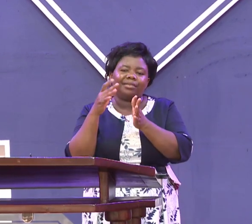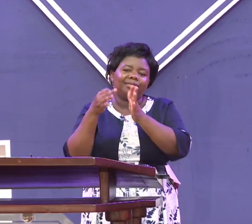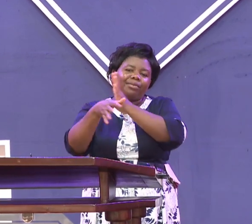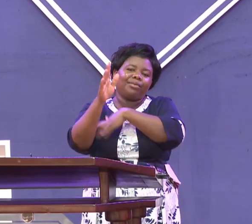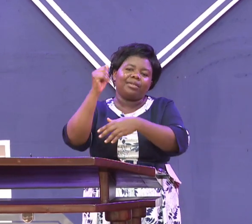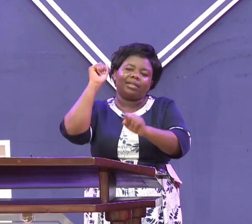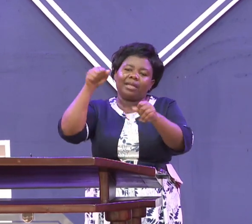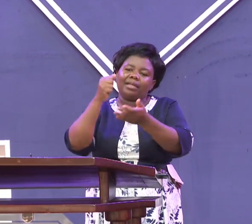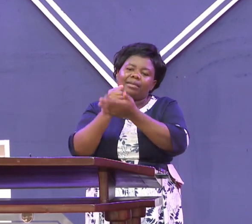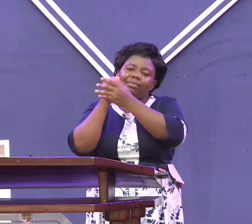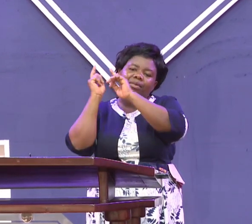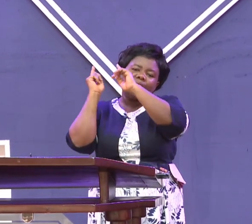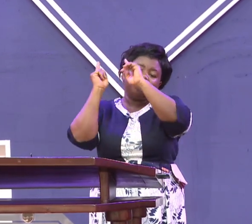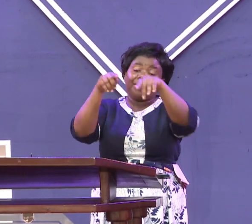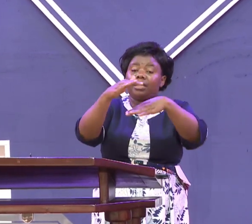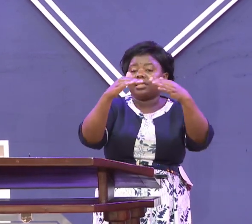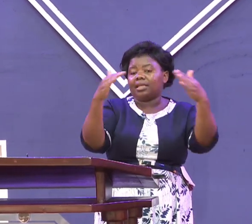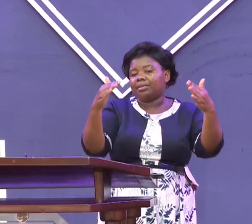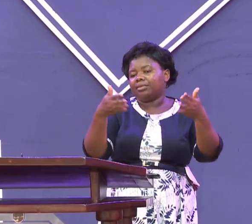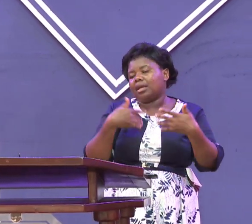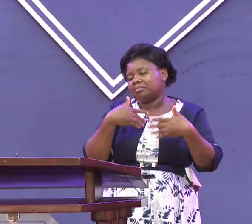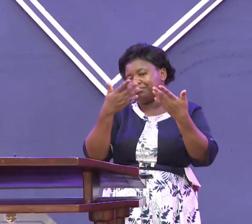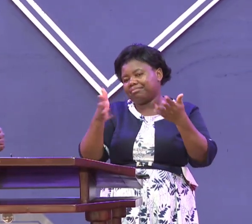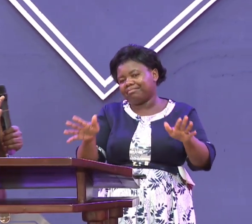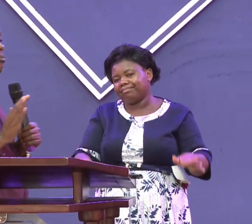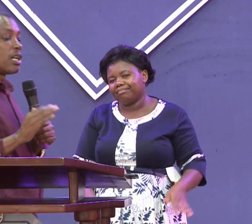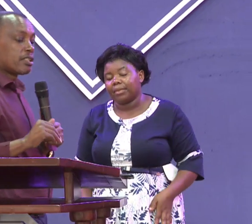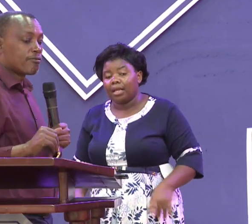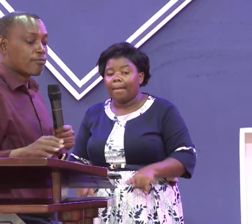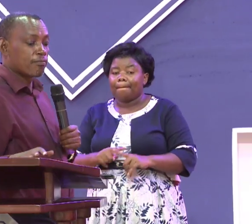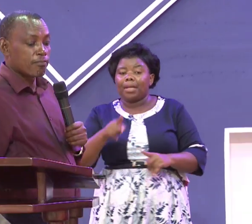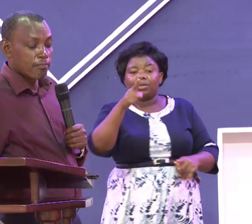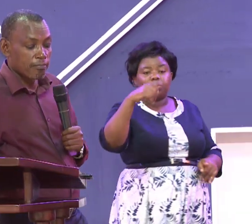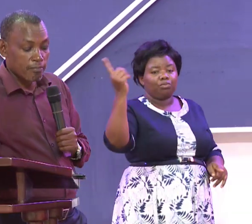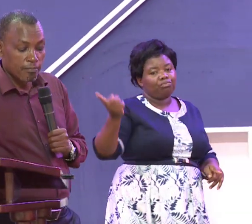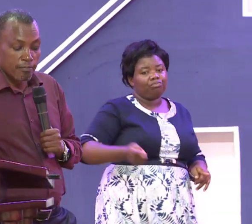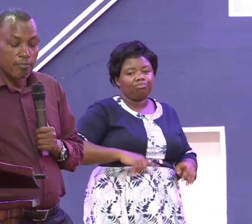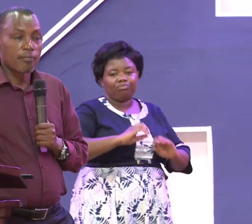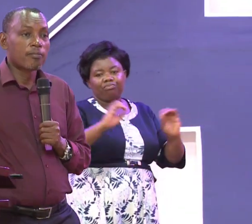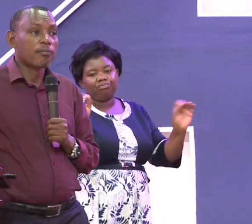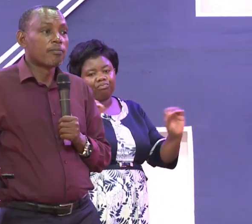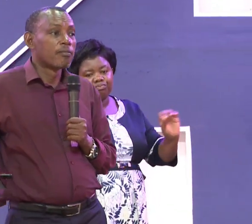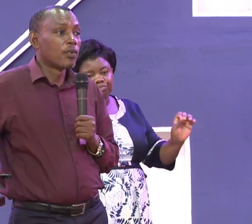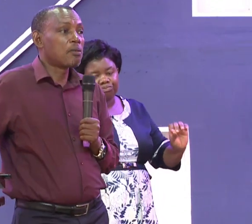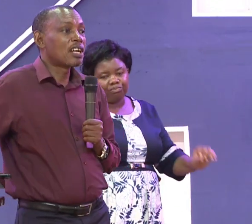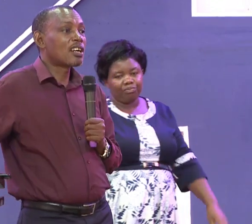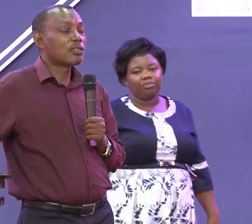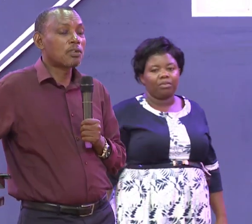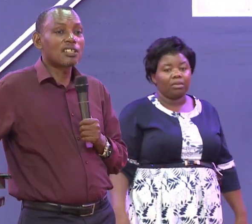And when they see you, they are like, I wish I'm like that one, I'm finished. But for you, you're not